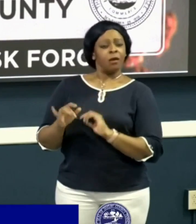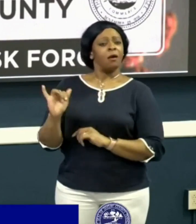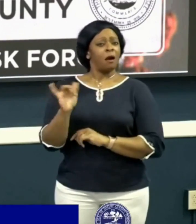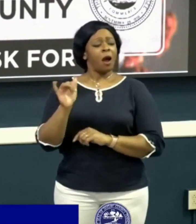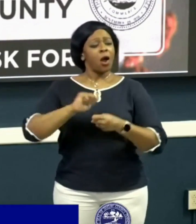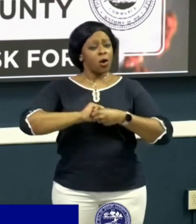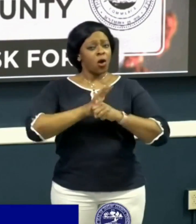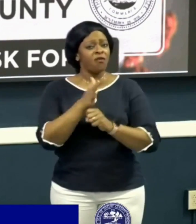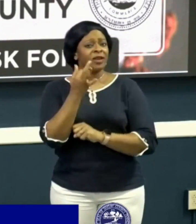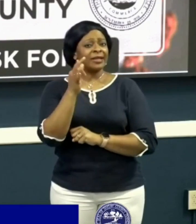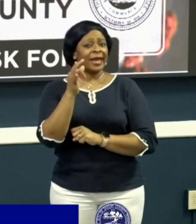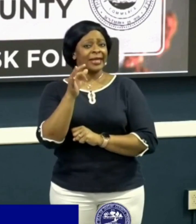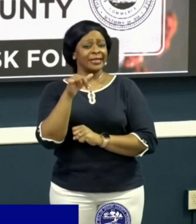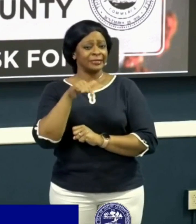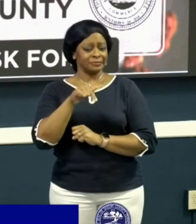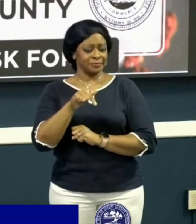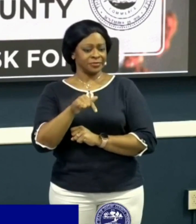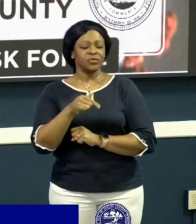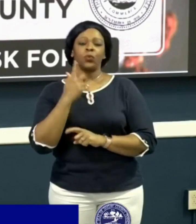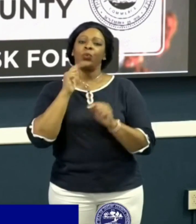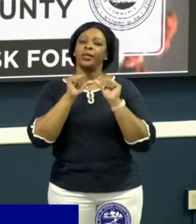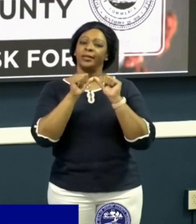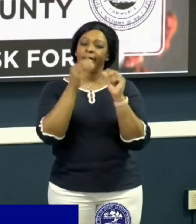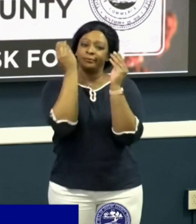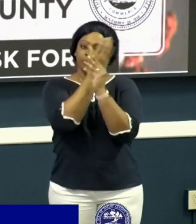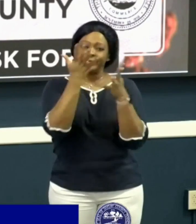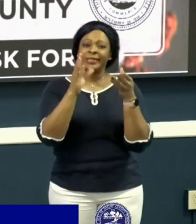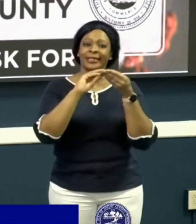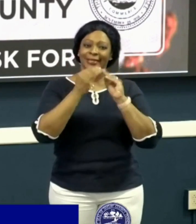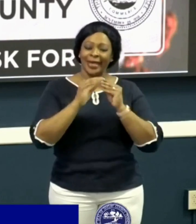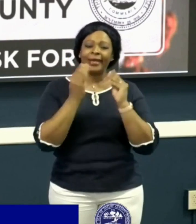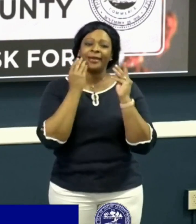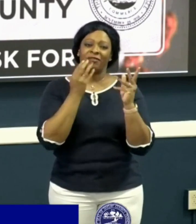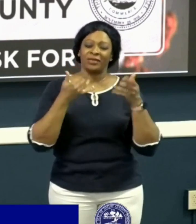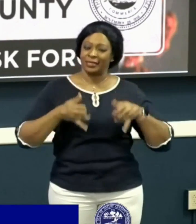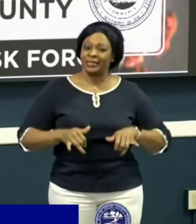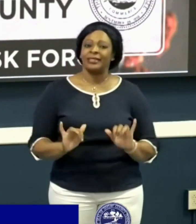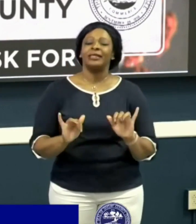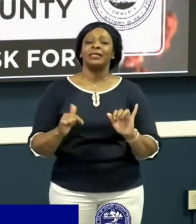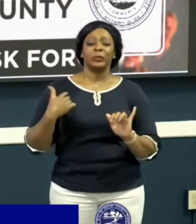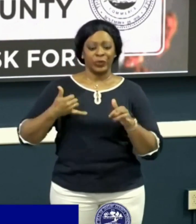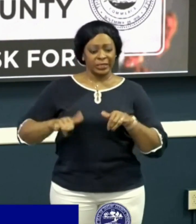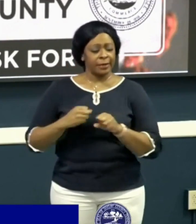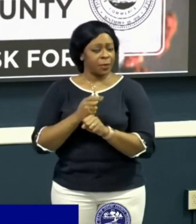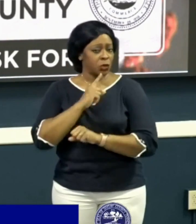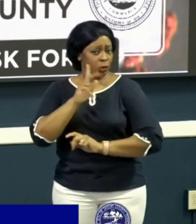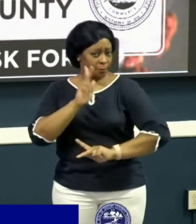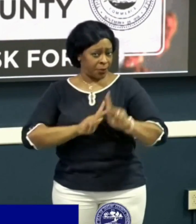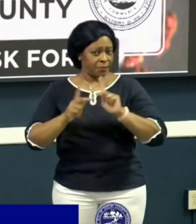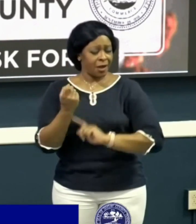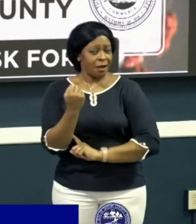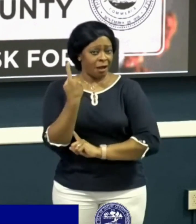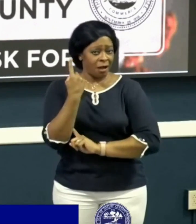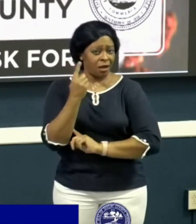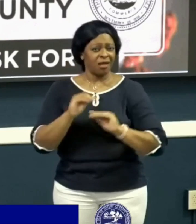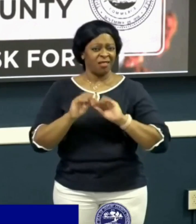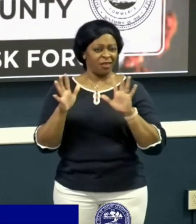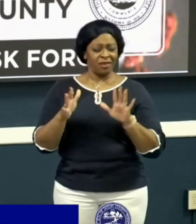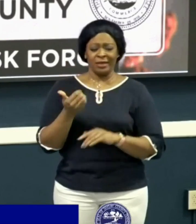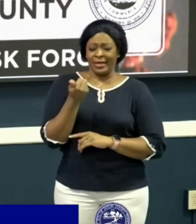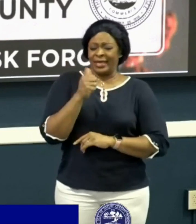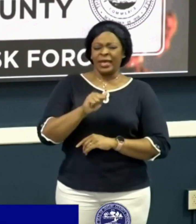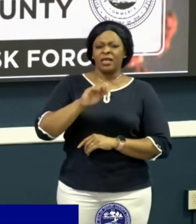the COVID-19 front, we will still provide data and we will still make sure that people understand if you have